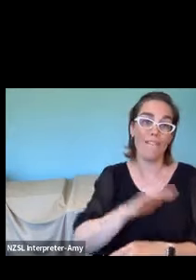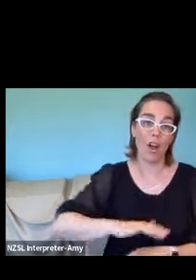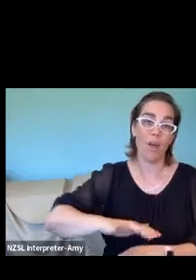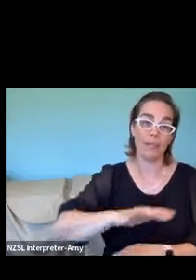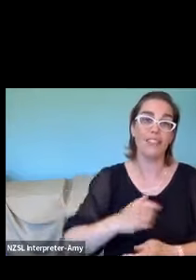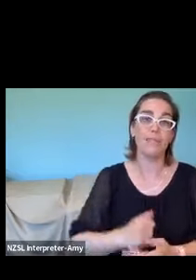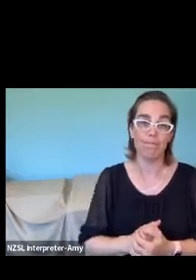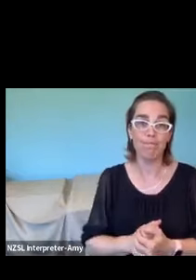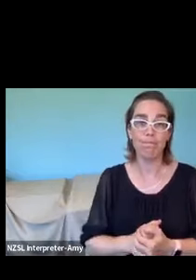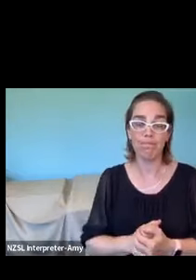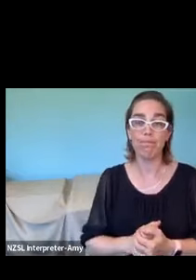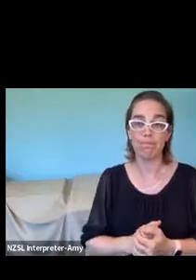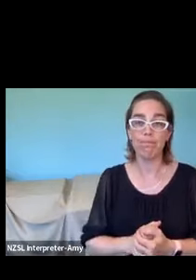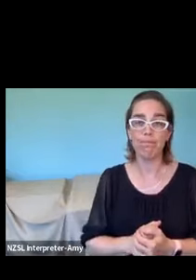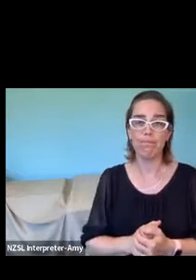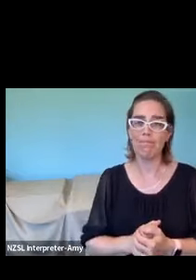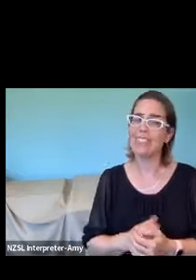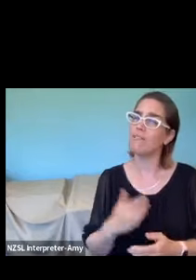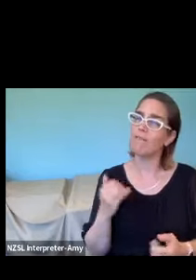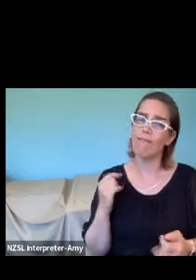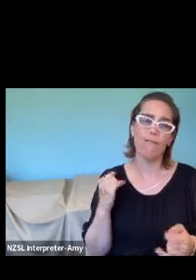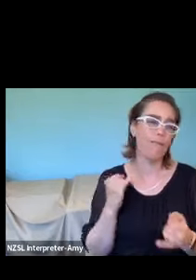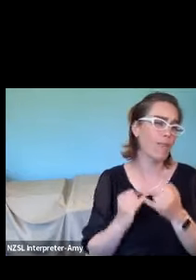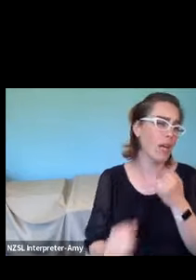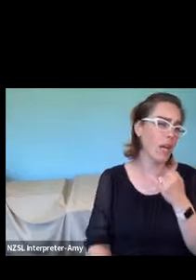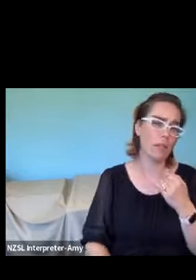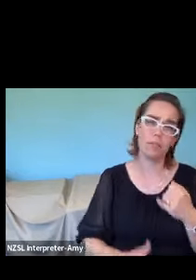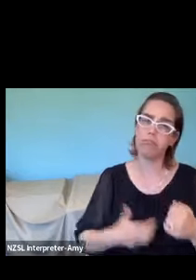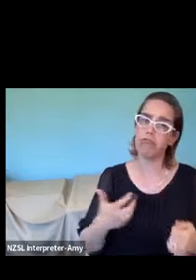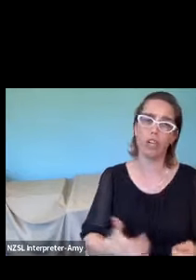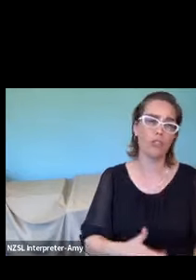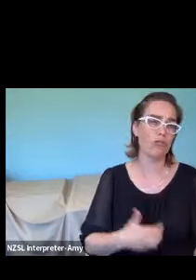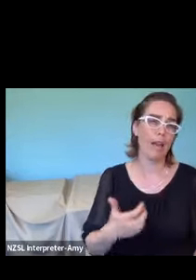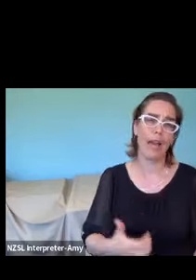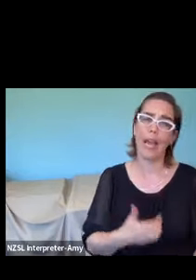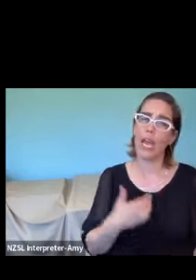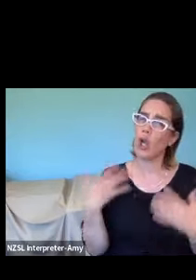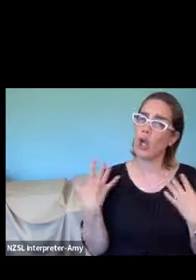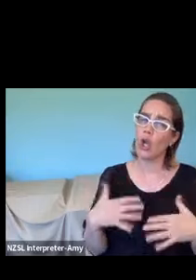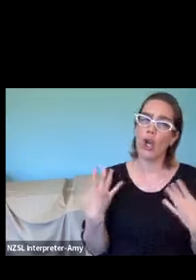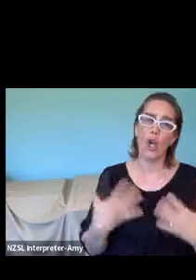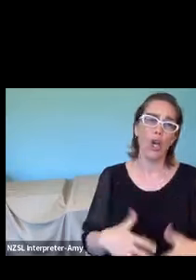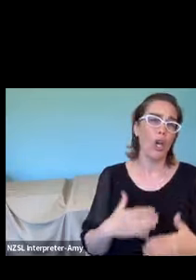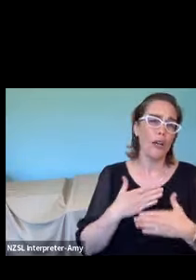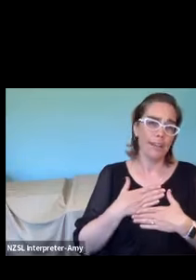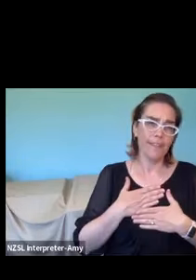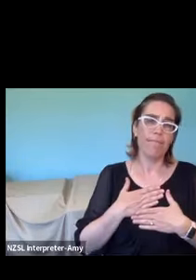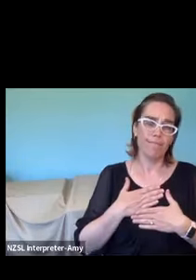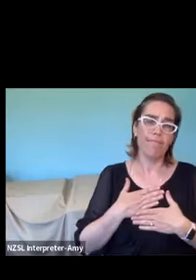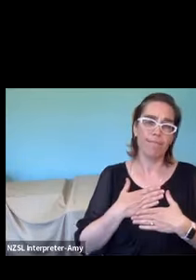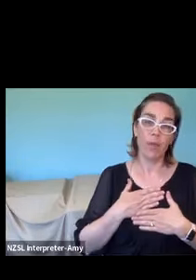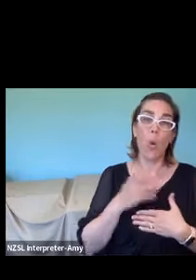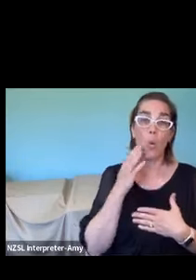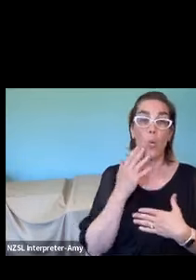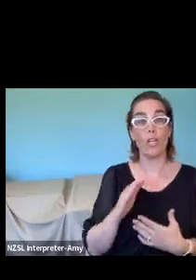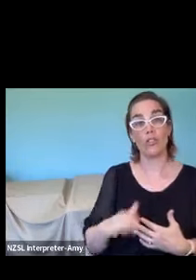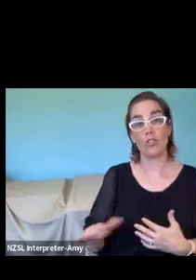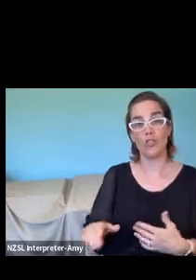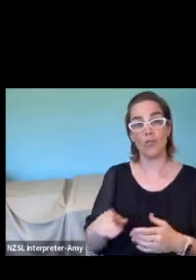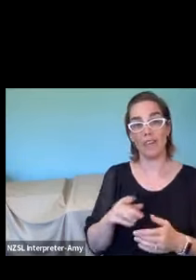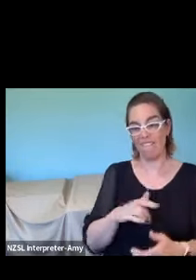a deeply frustrating, deeply hurtful experience for our families when the children are excluded